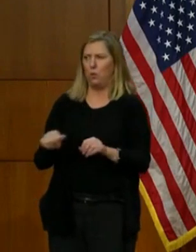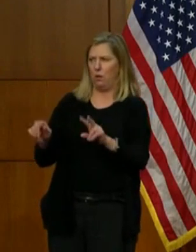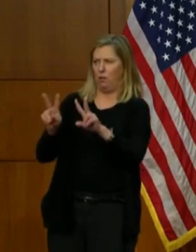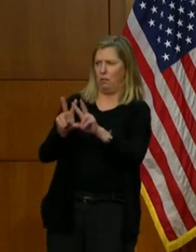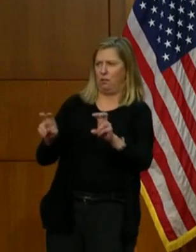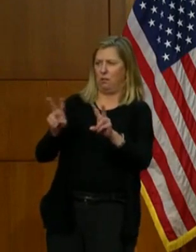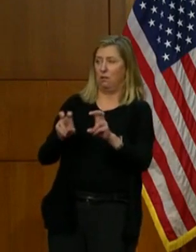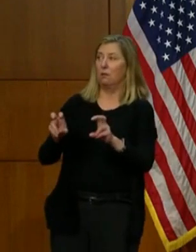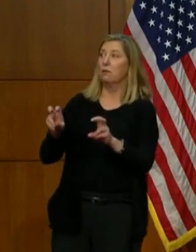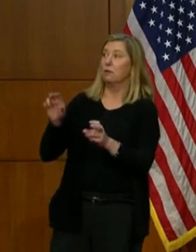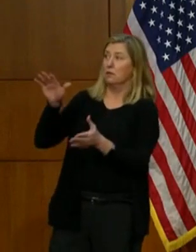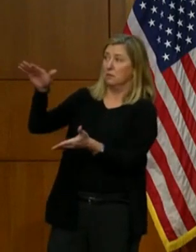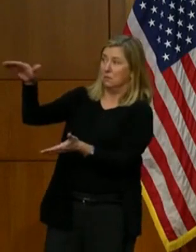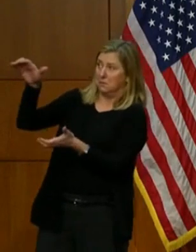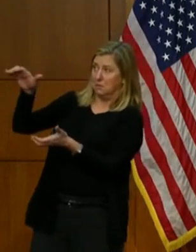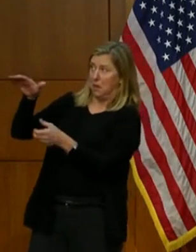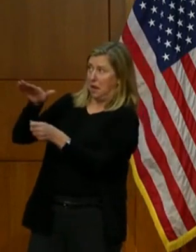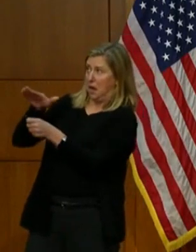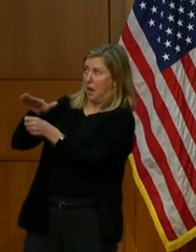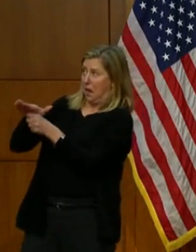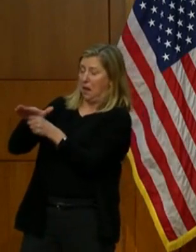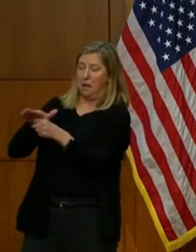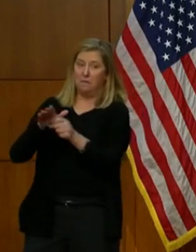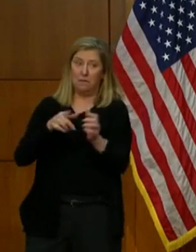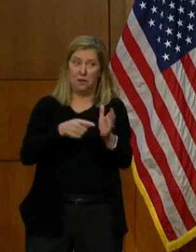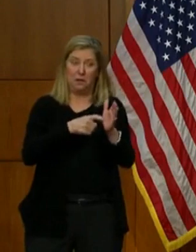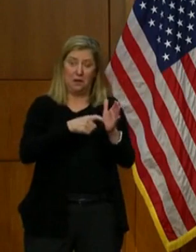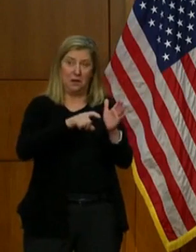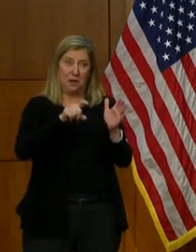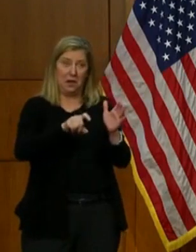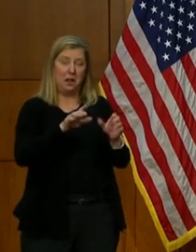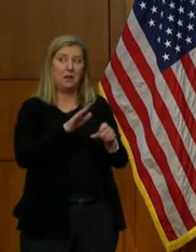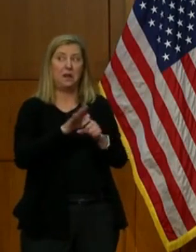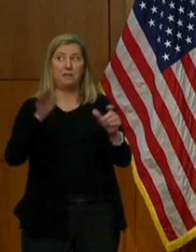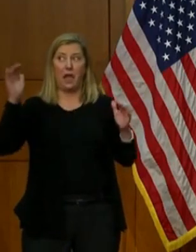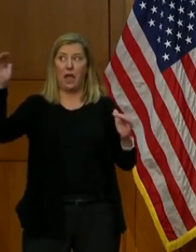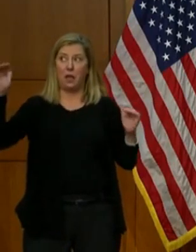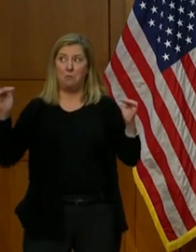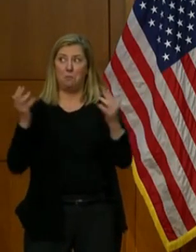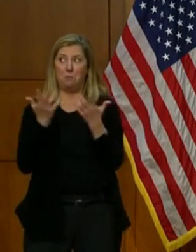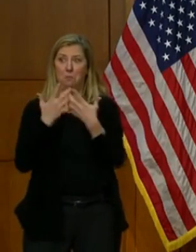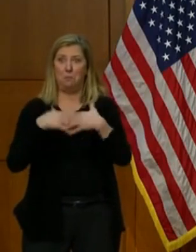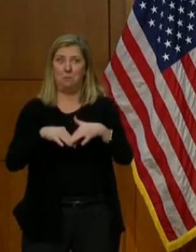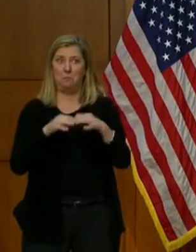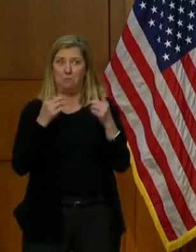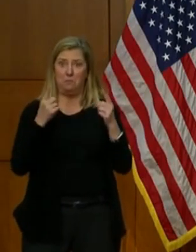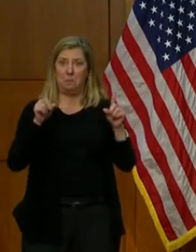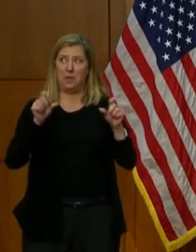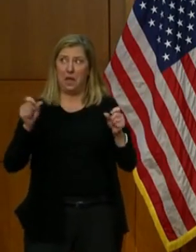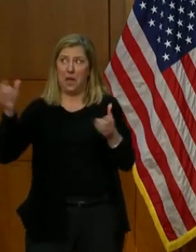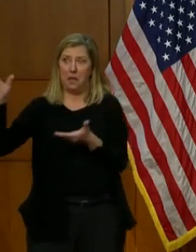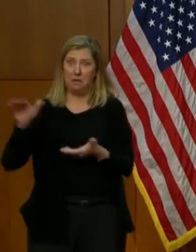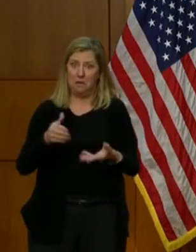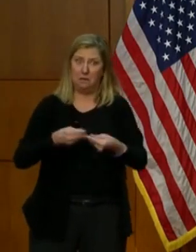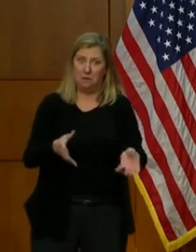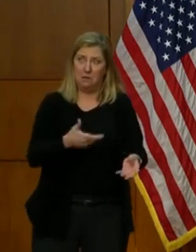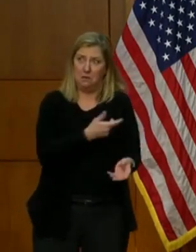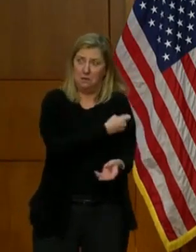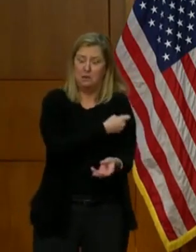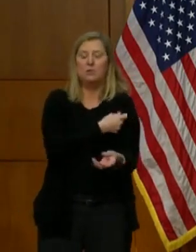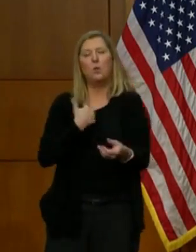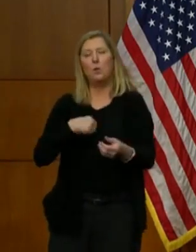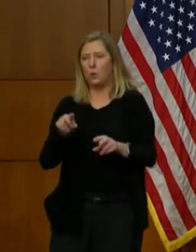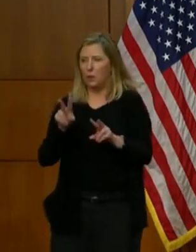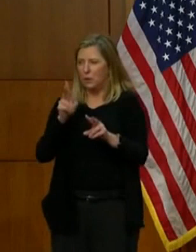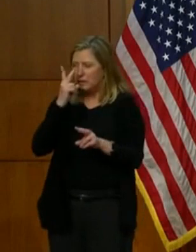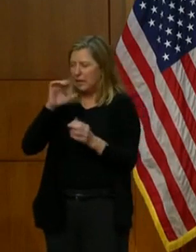demand stays high enough that a fixed site mass vaccination makes sense? And so we're doing some modeling about how that increased supply